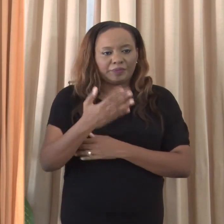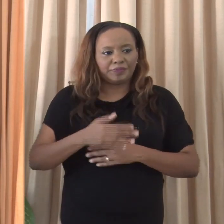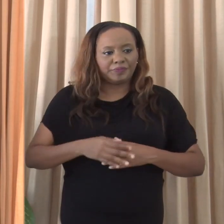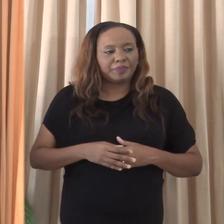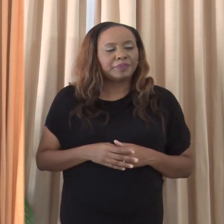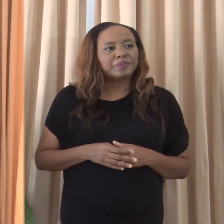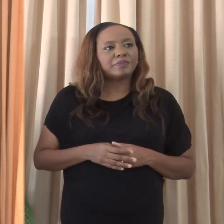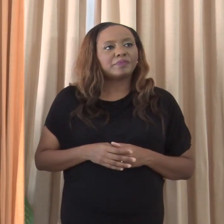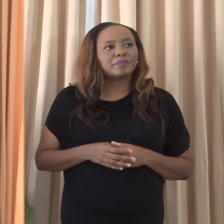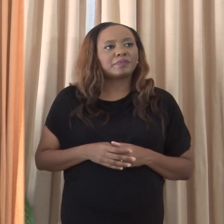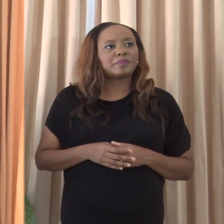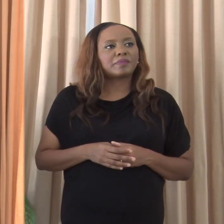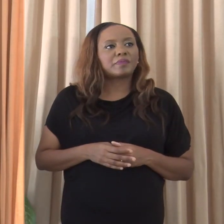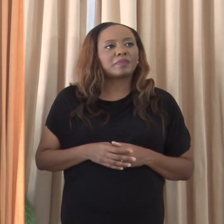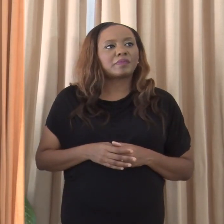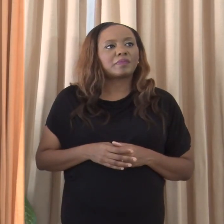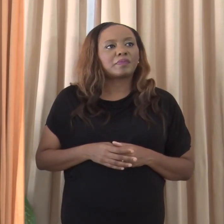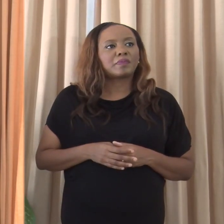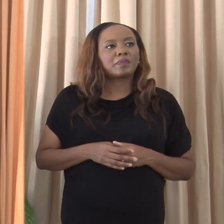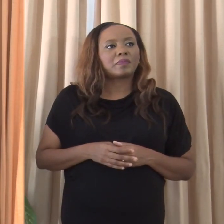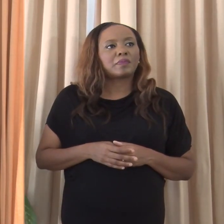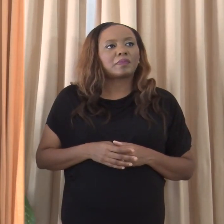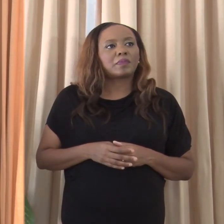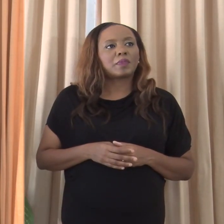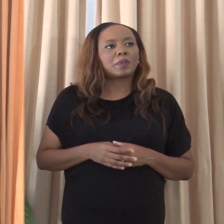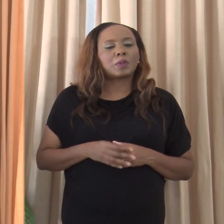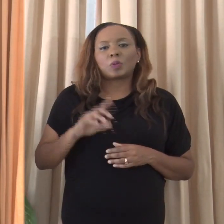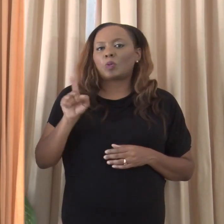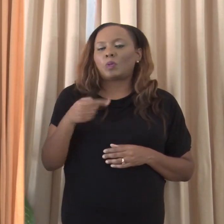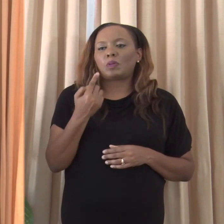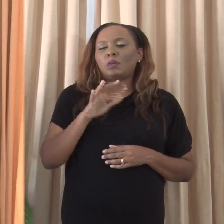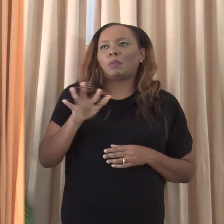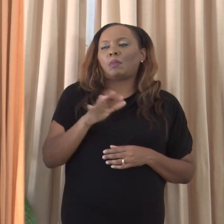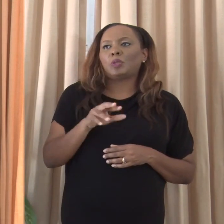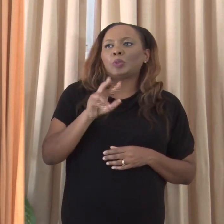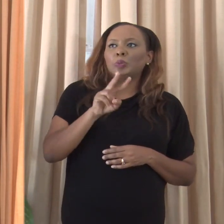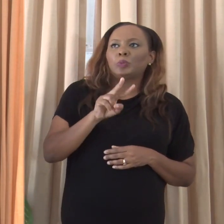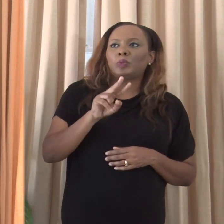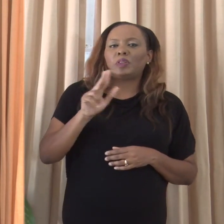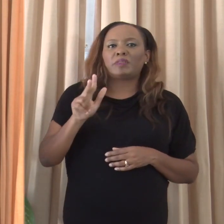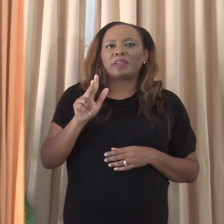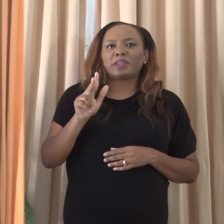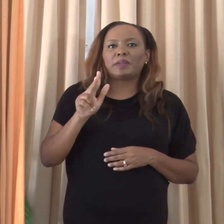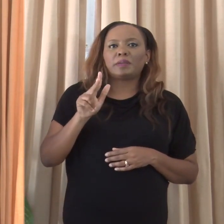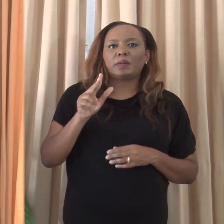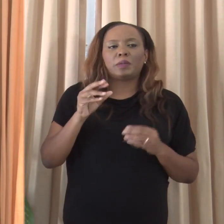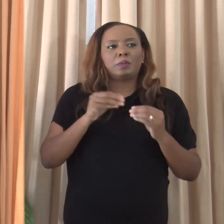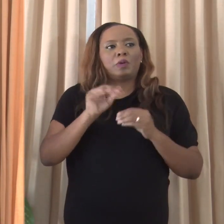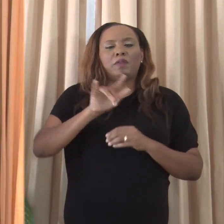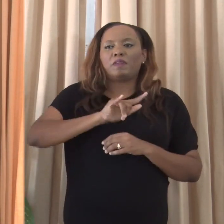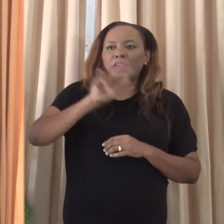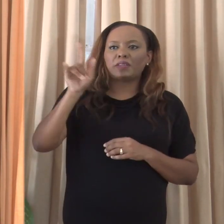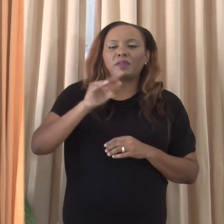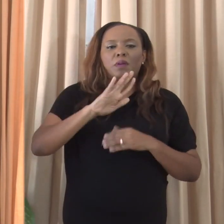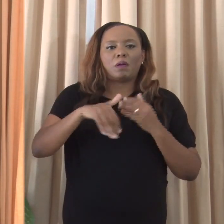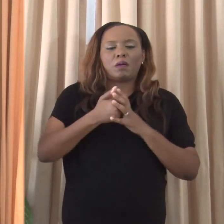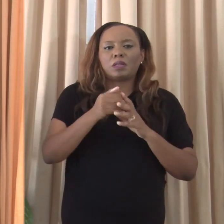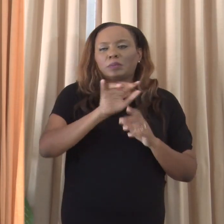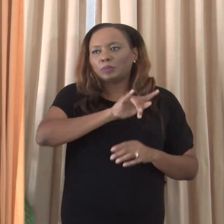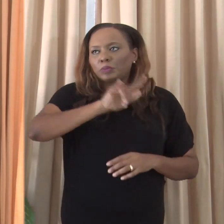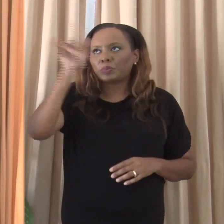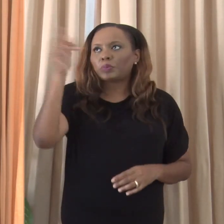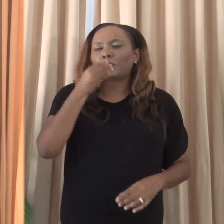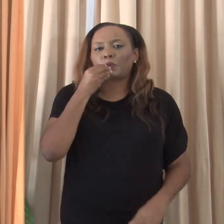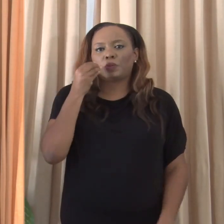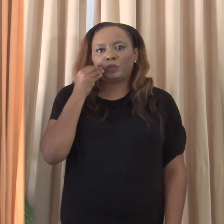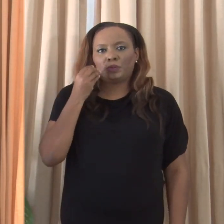we may actually be down to the point now where we have 2 or 3 flights left to complete that process. And what you would